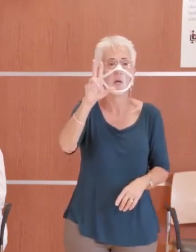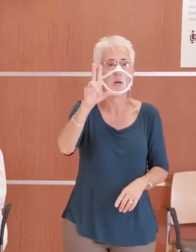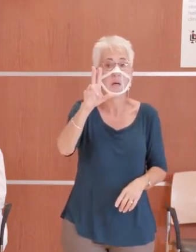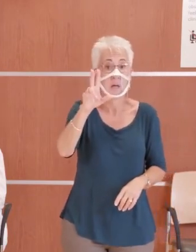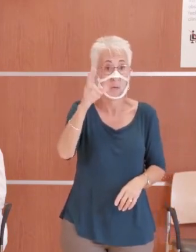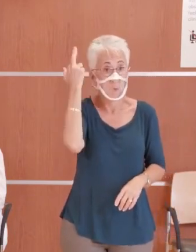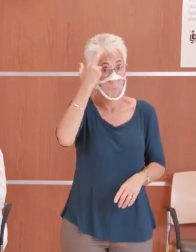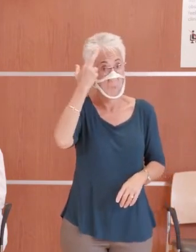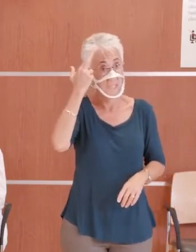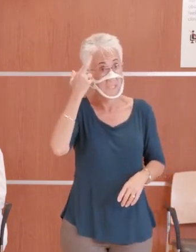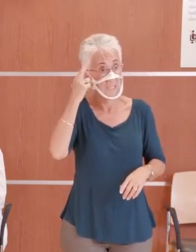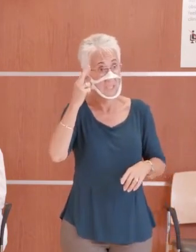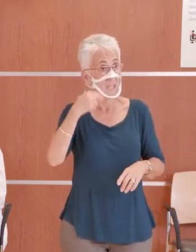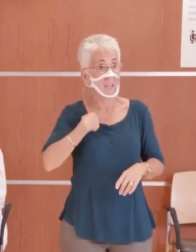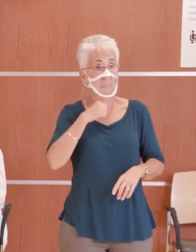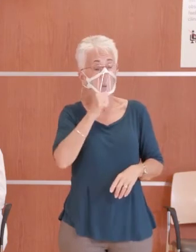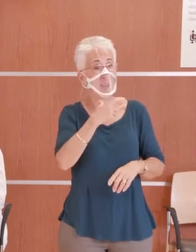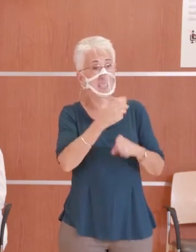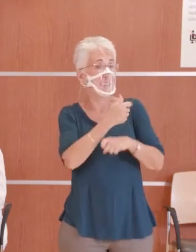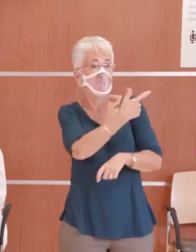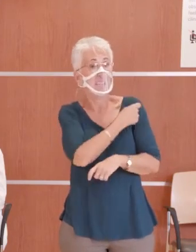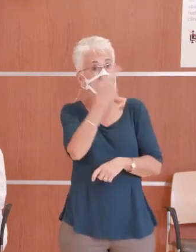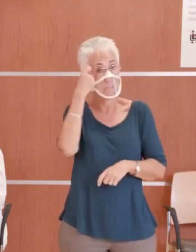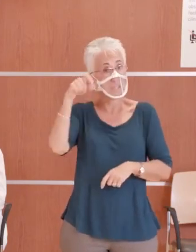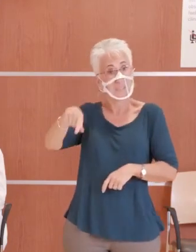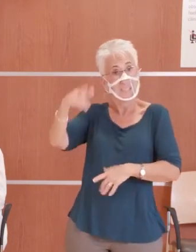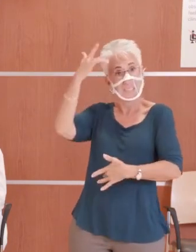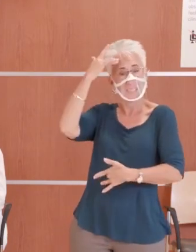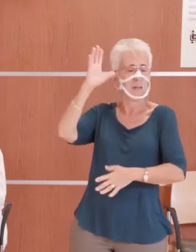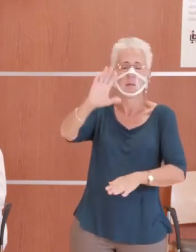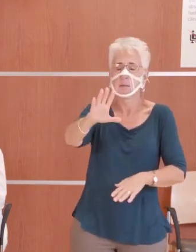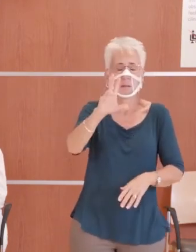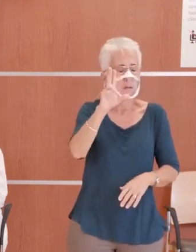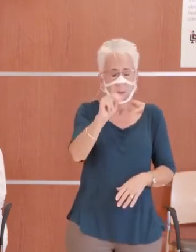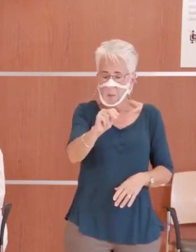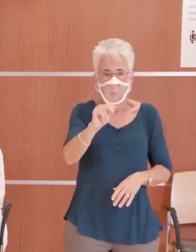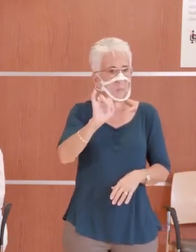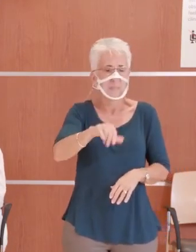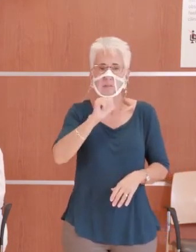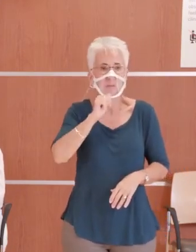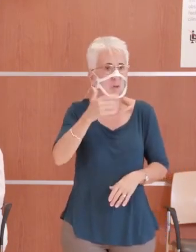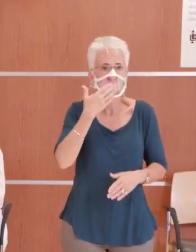not get vaccinated. These things really will help keep you and your family safe.